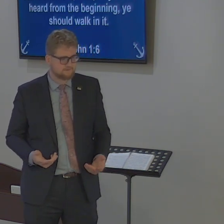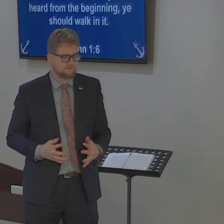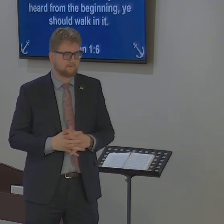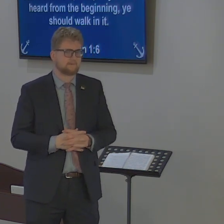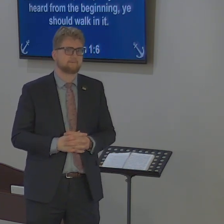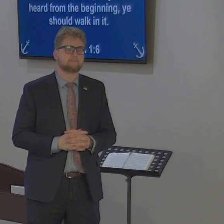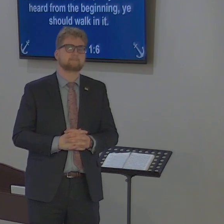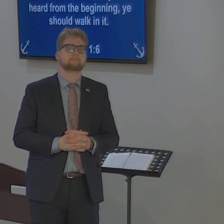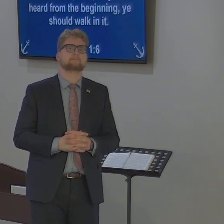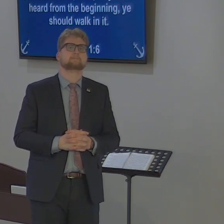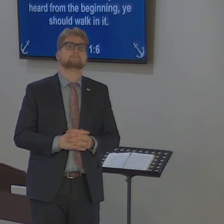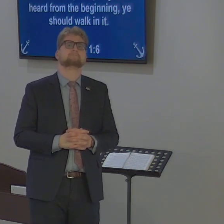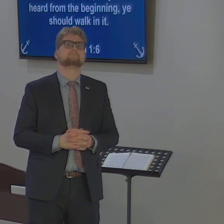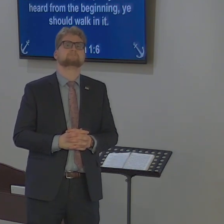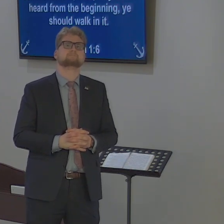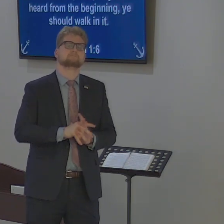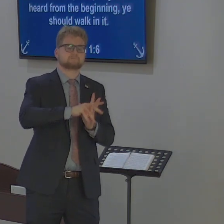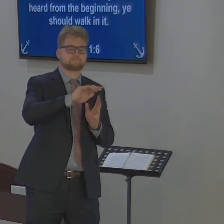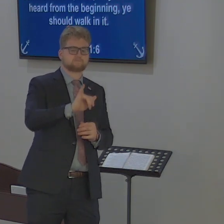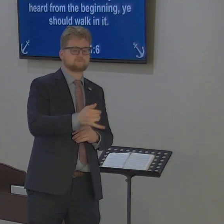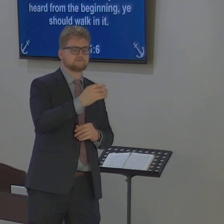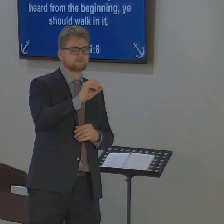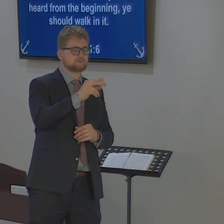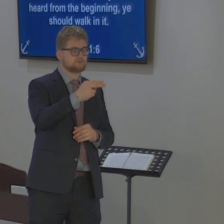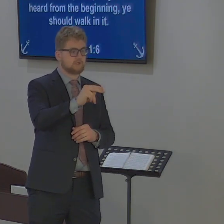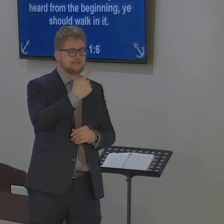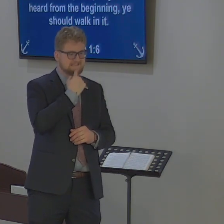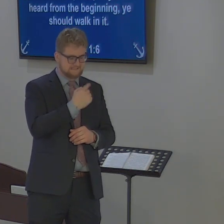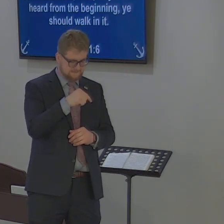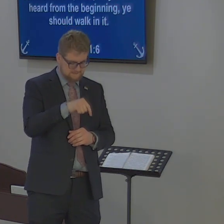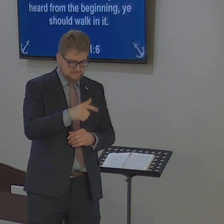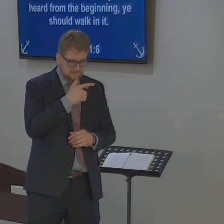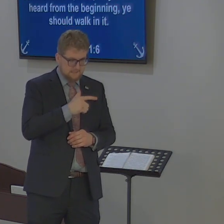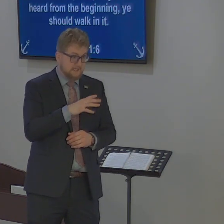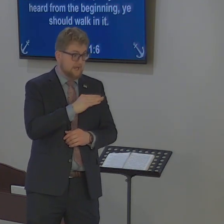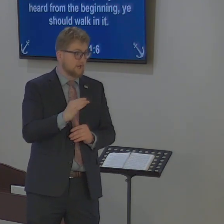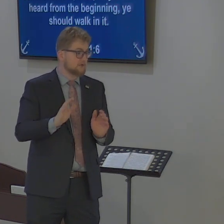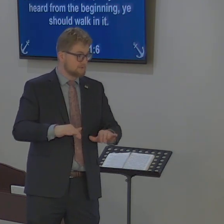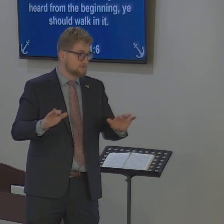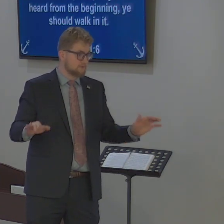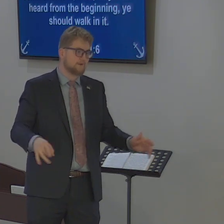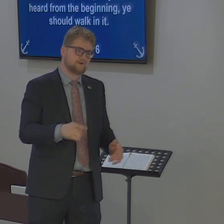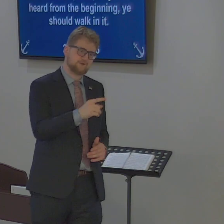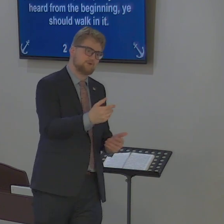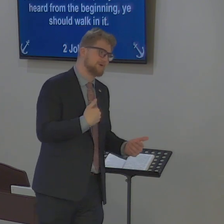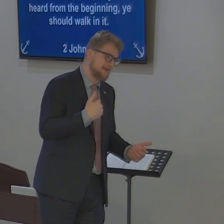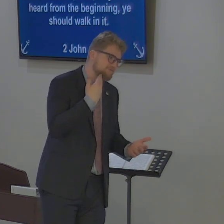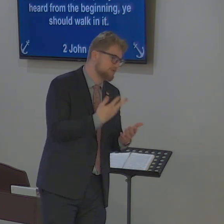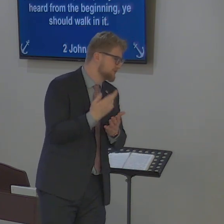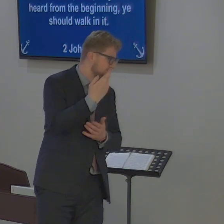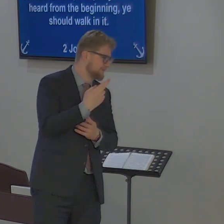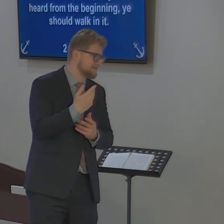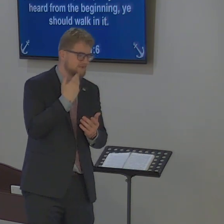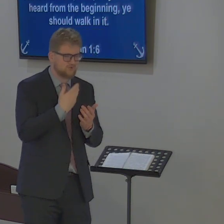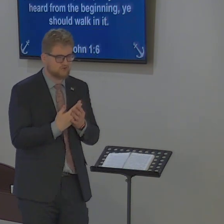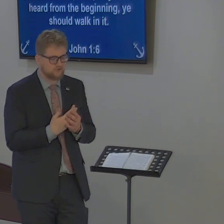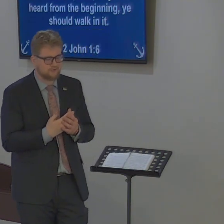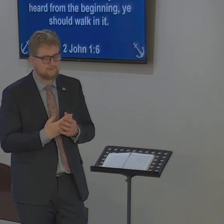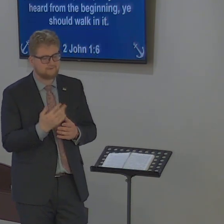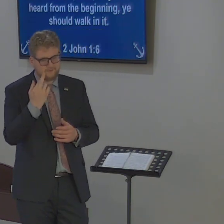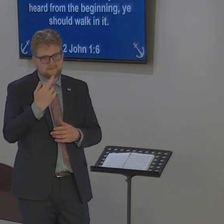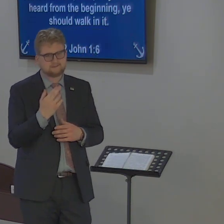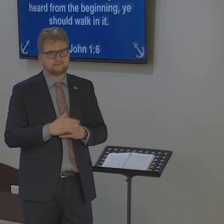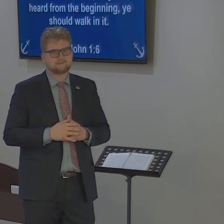worse. So John tells this lady and her children, you have a good reason, you have a good cause. It's truth, it's